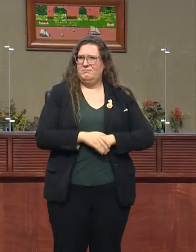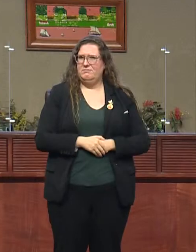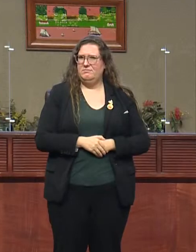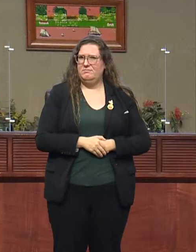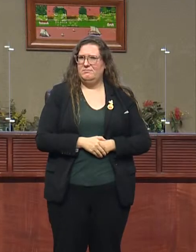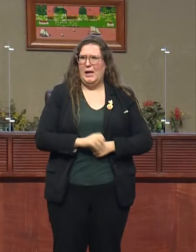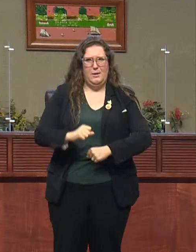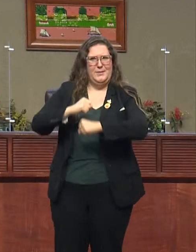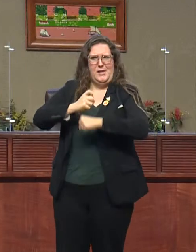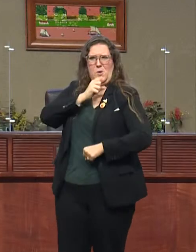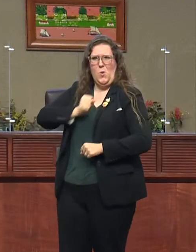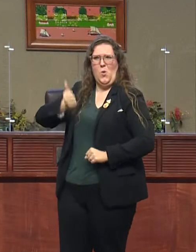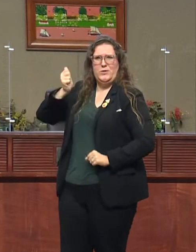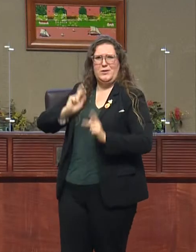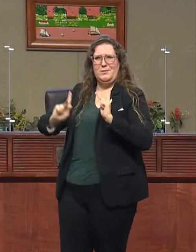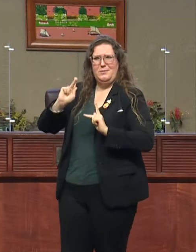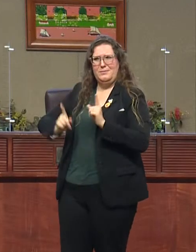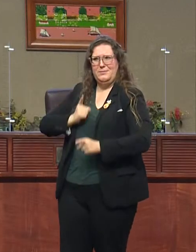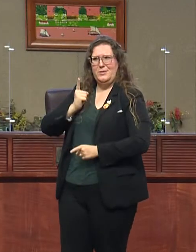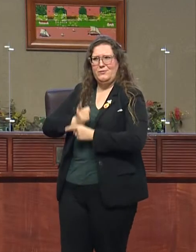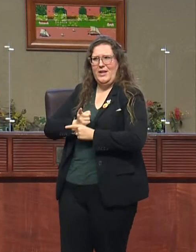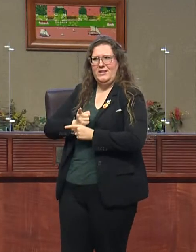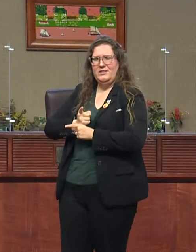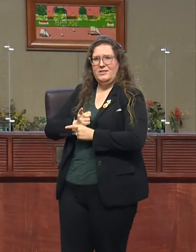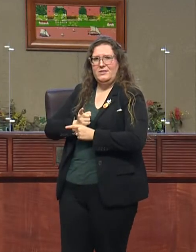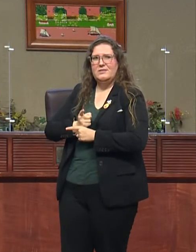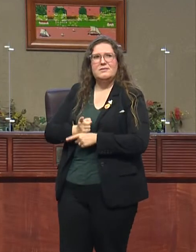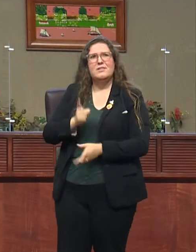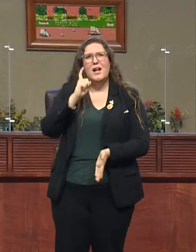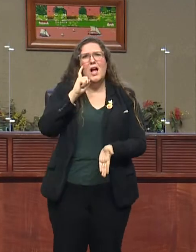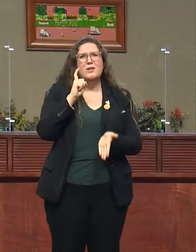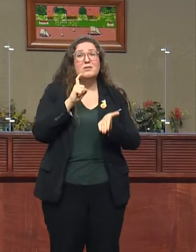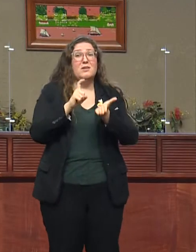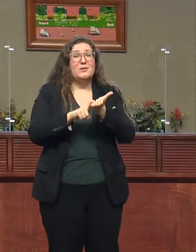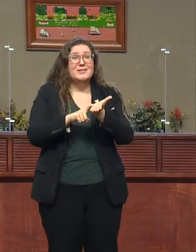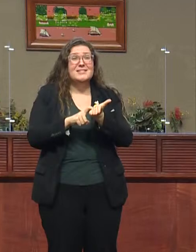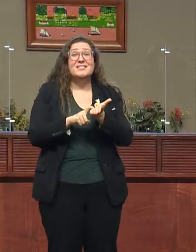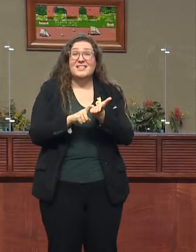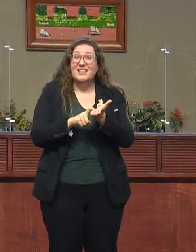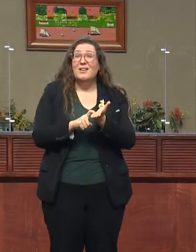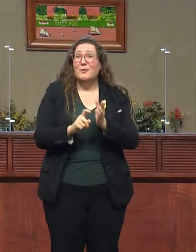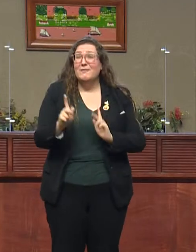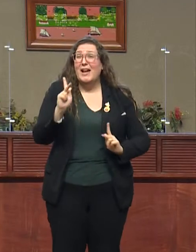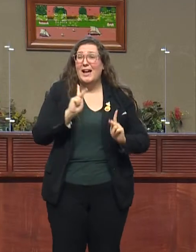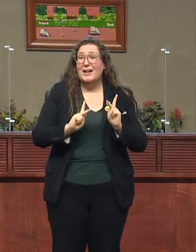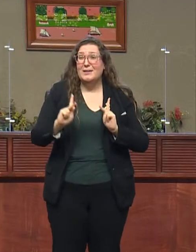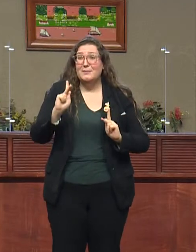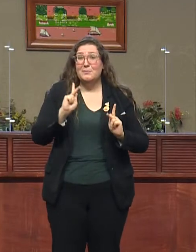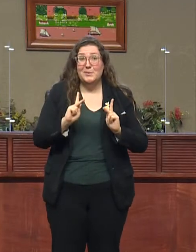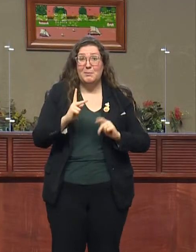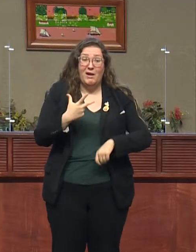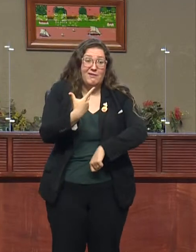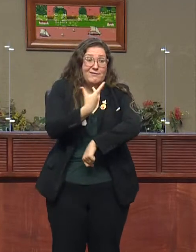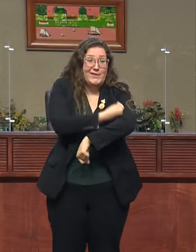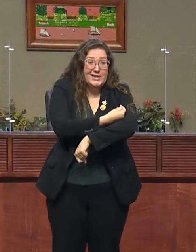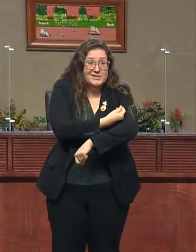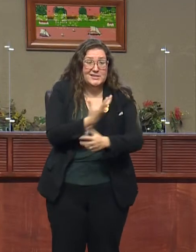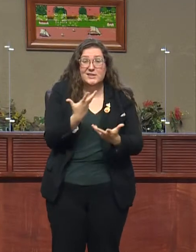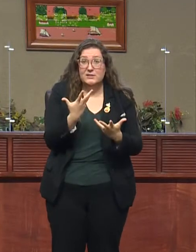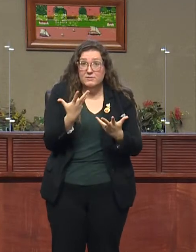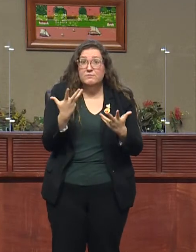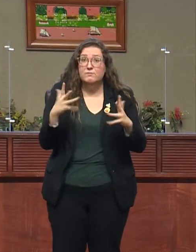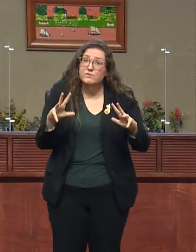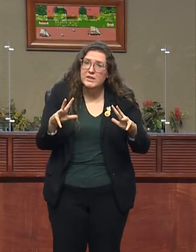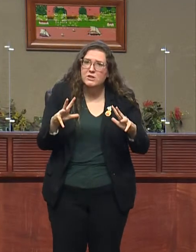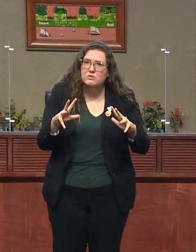elderly. And remember that we have seen cases of people who have acquired the disease even after being vaccinated. That's a